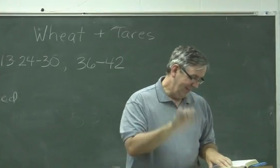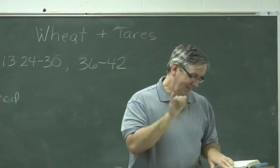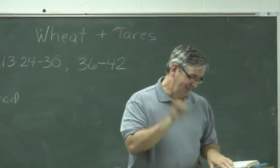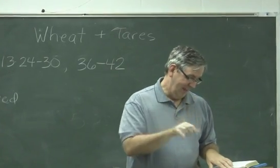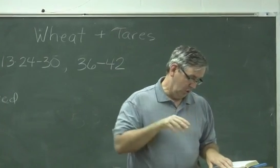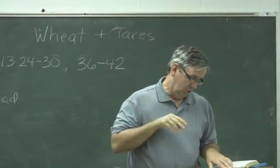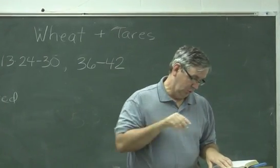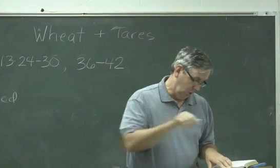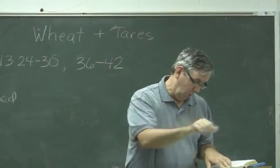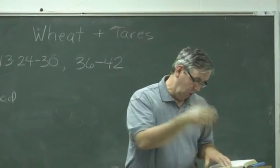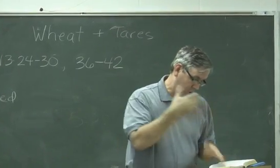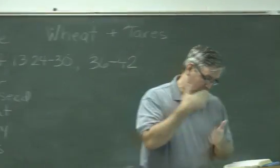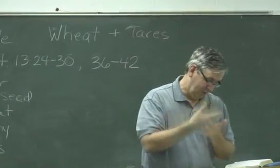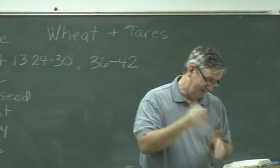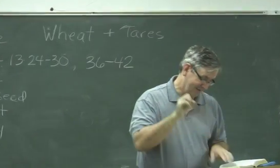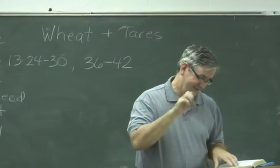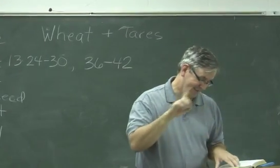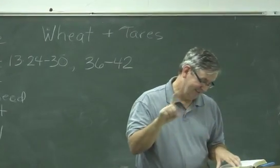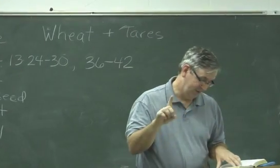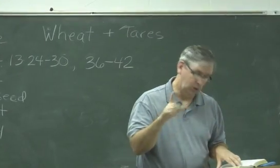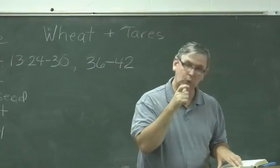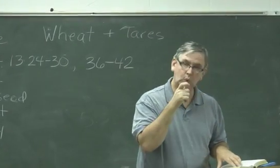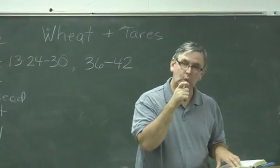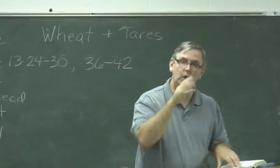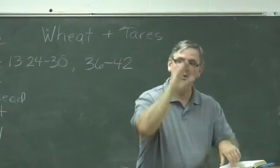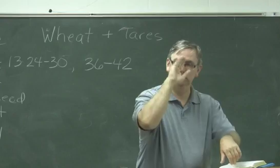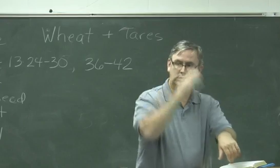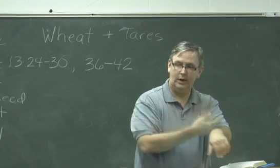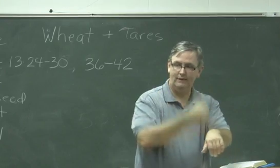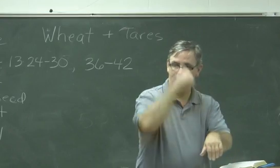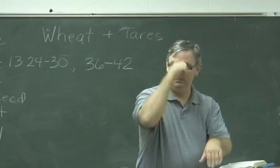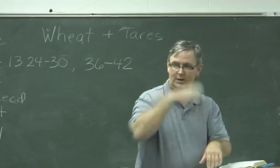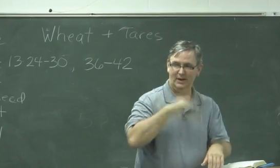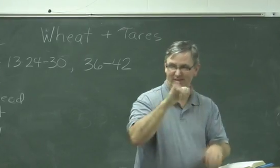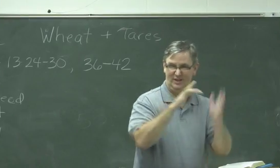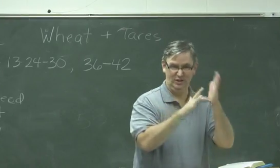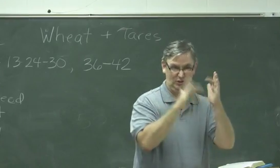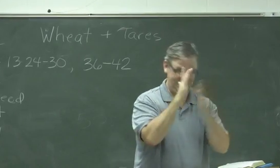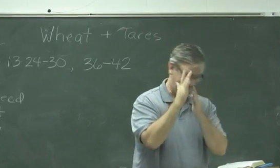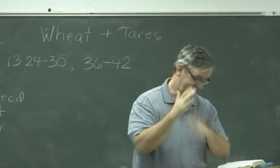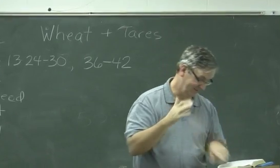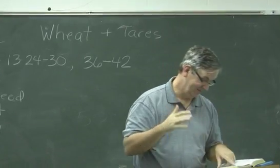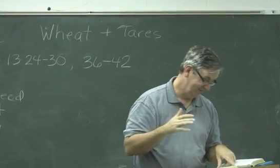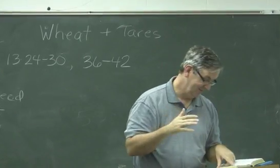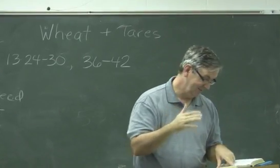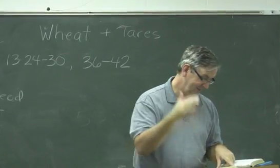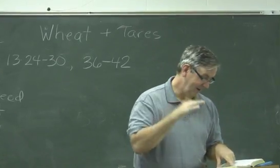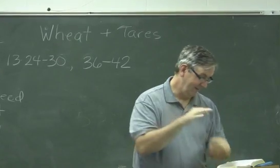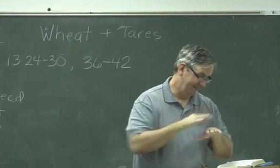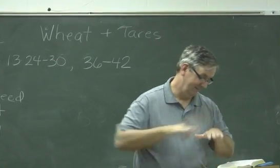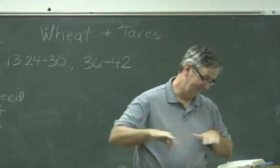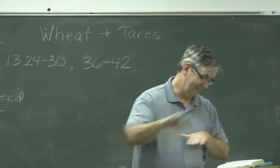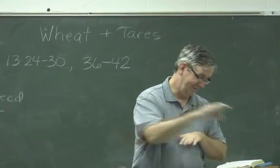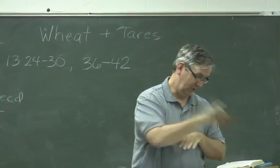verse 37, he says this, and he answered and said unto them, He that soweth the good seed is the Son of Man.